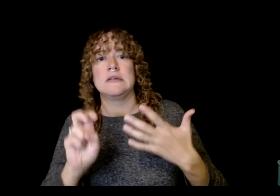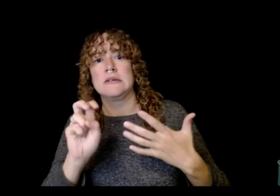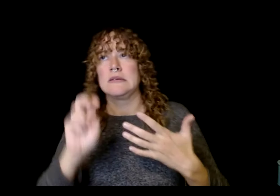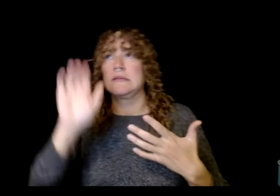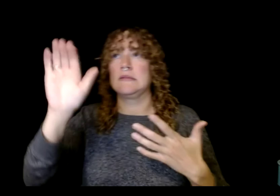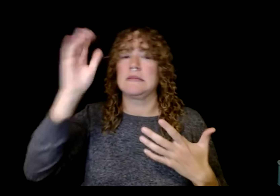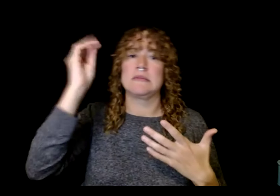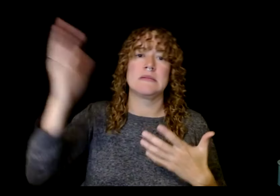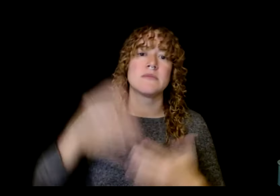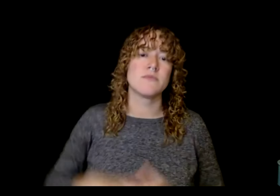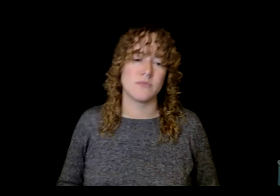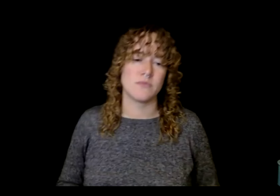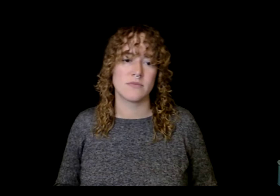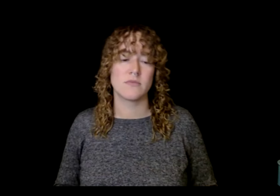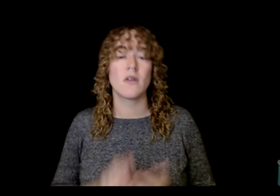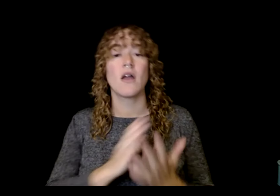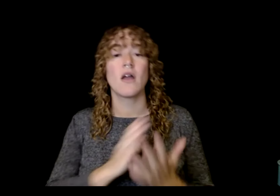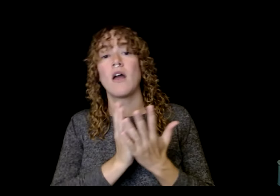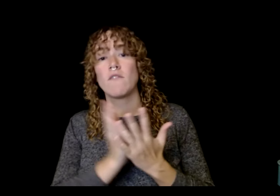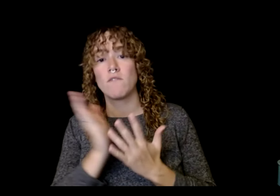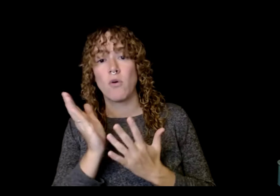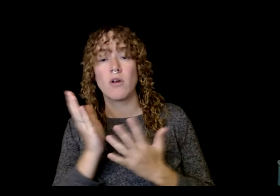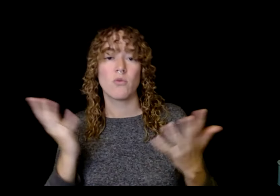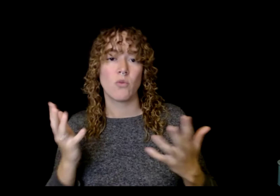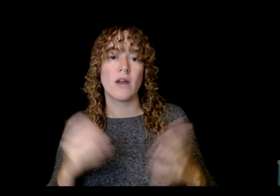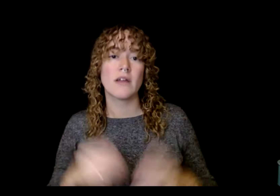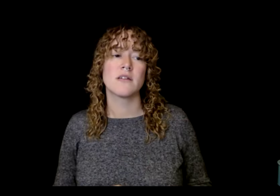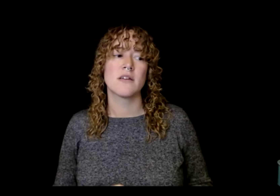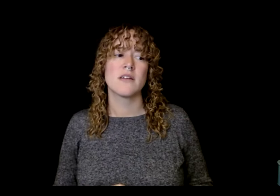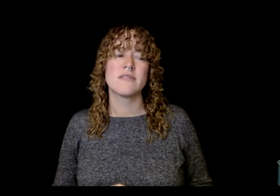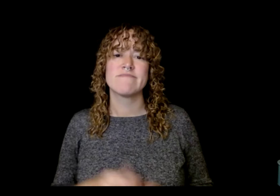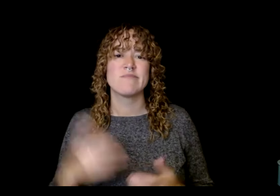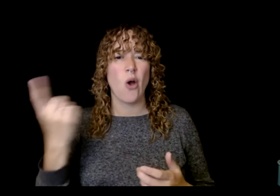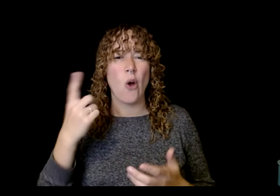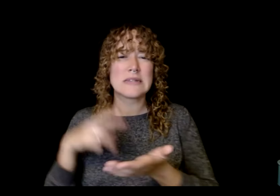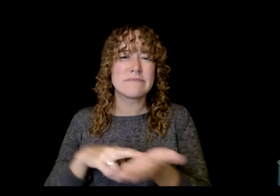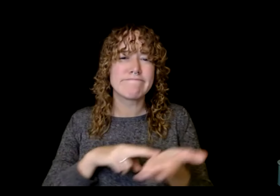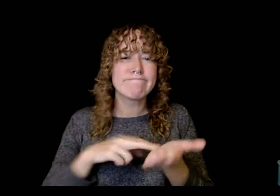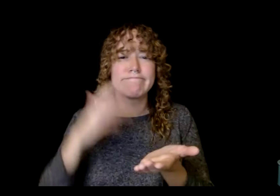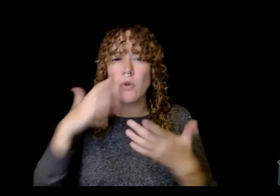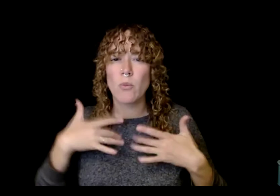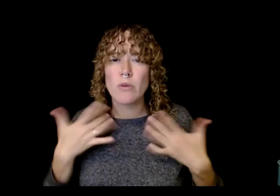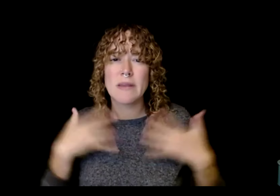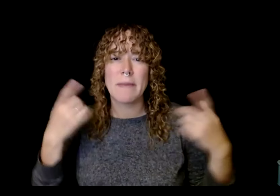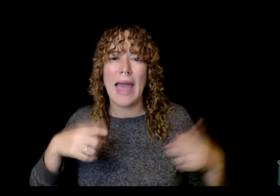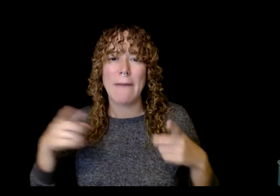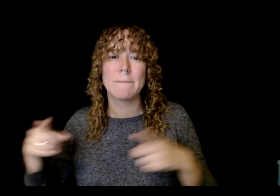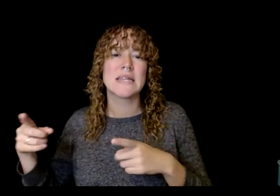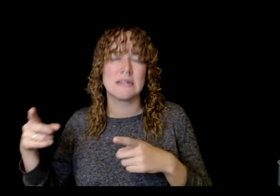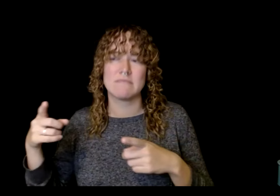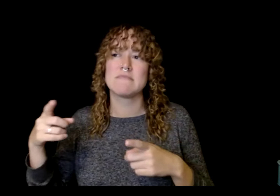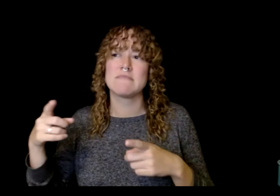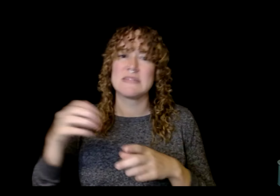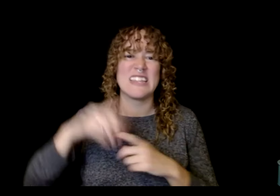decision making. The fourth is to maintain situational awareness. We can all agree it's a very rapidly